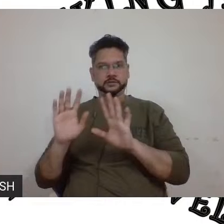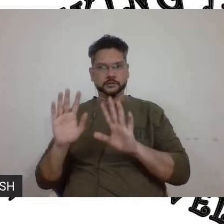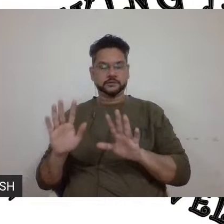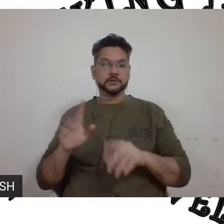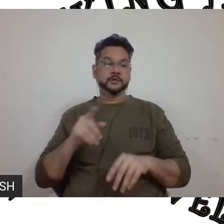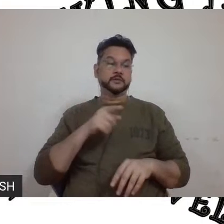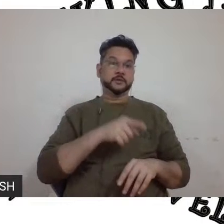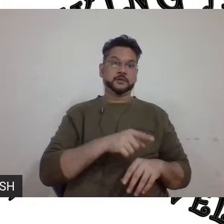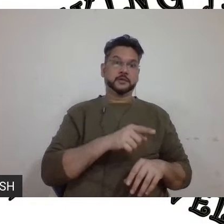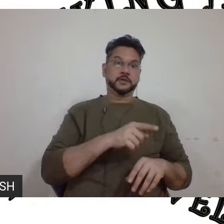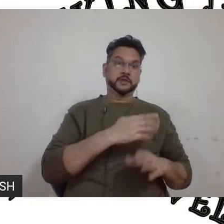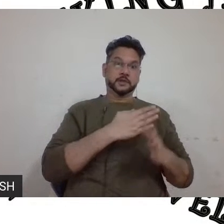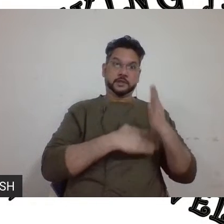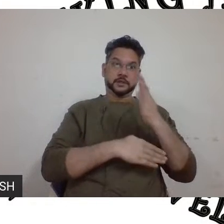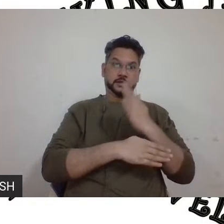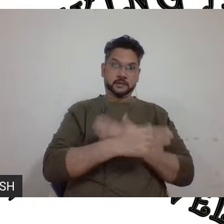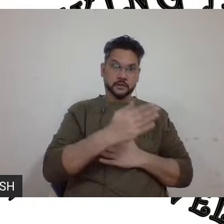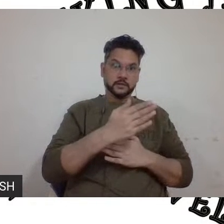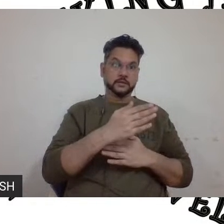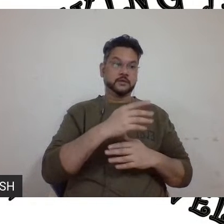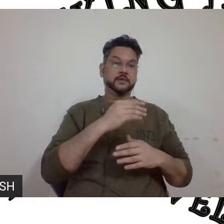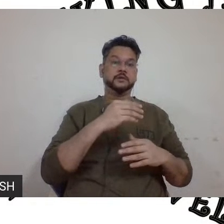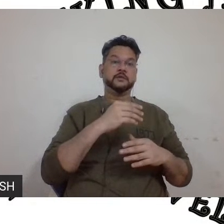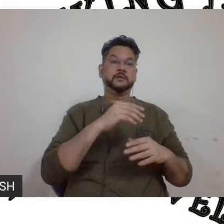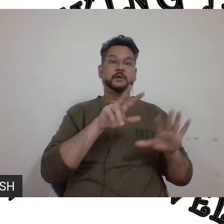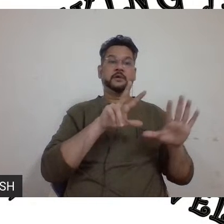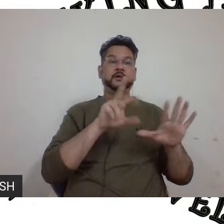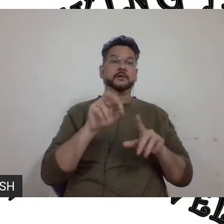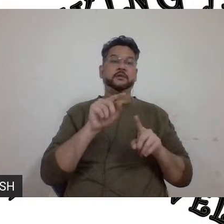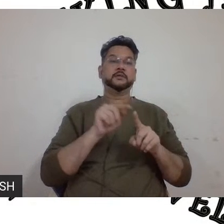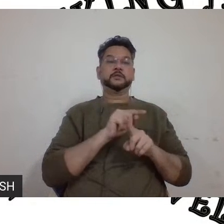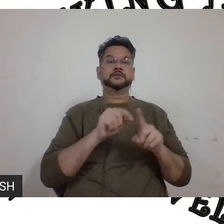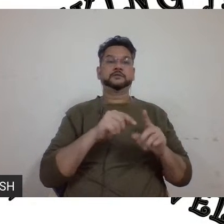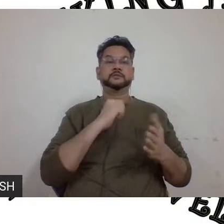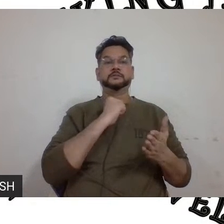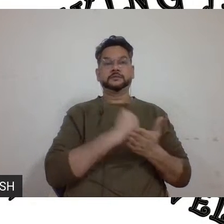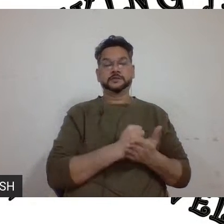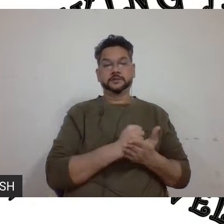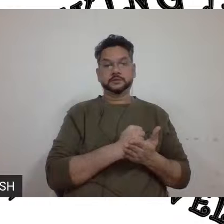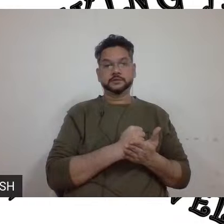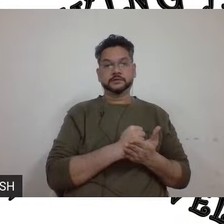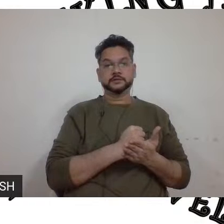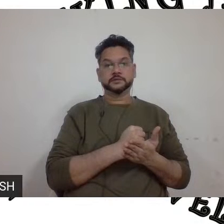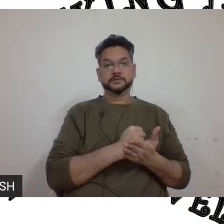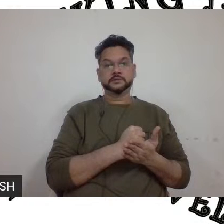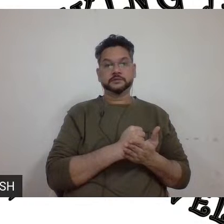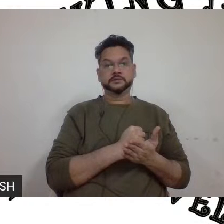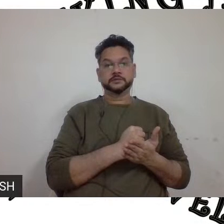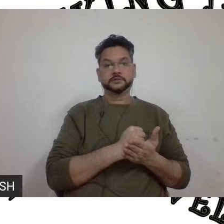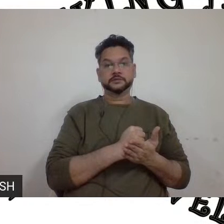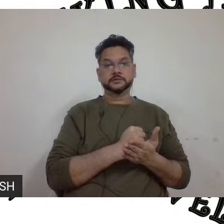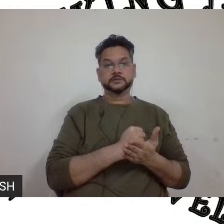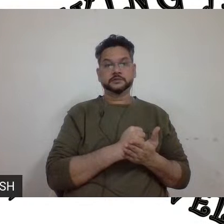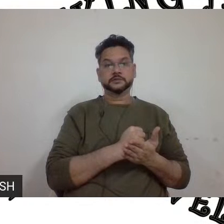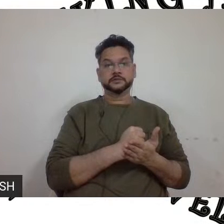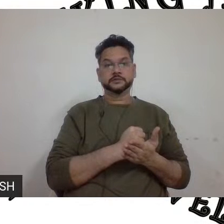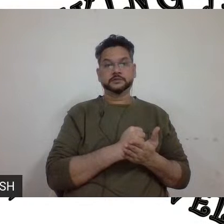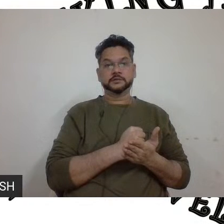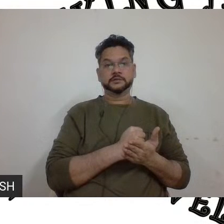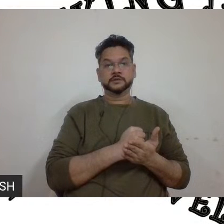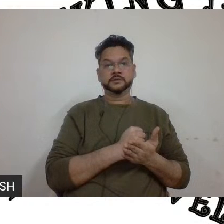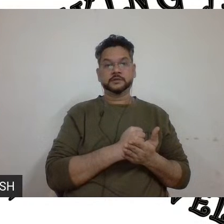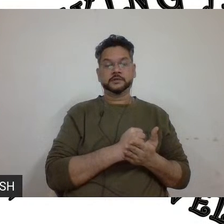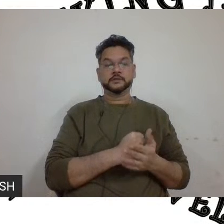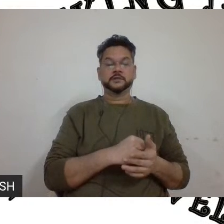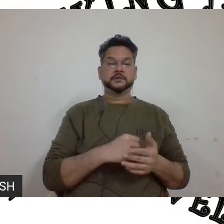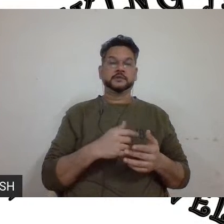disabilities goes up to 80% of that very in the regard of that one. So it